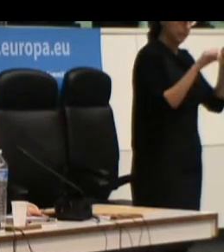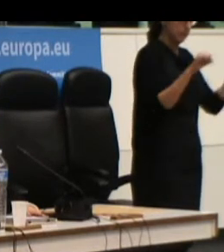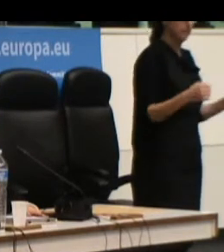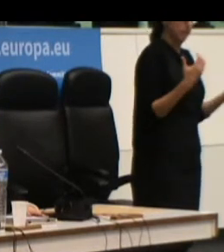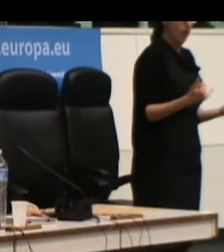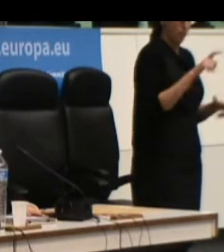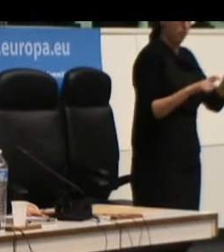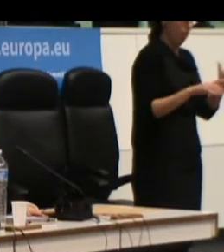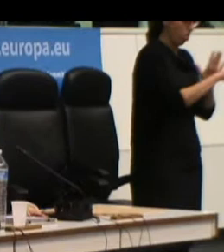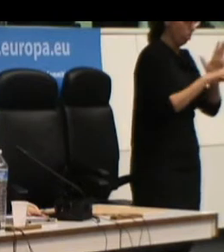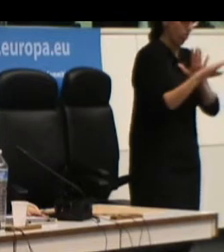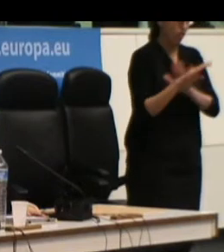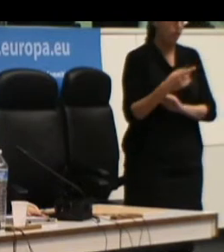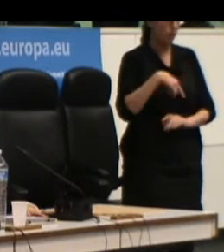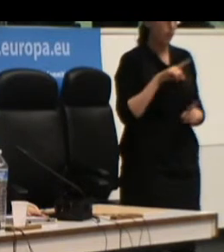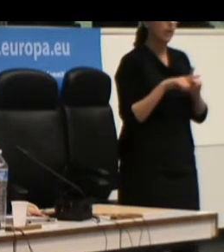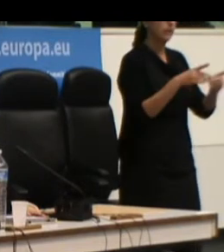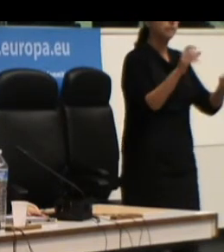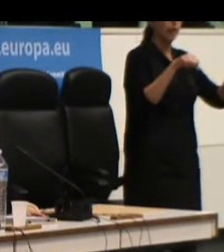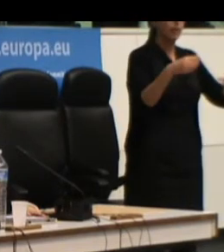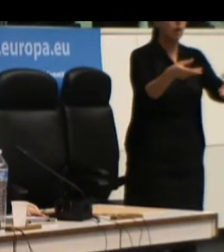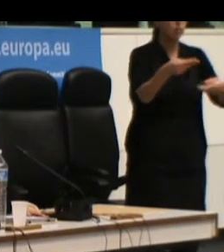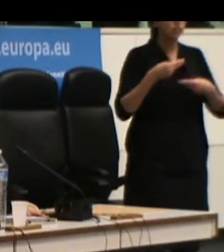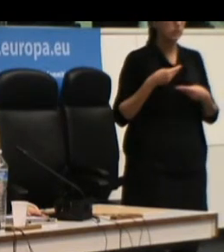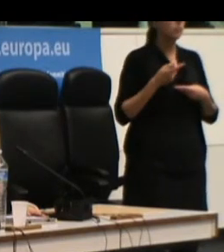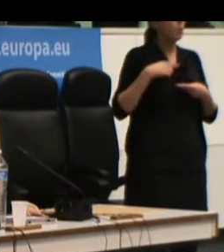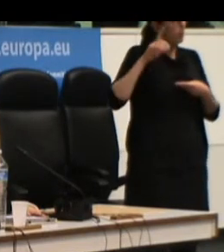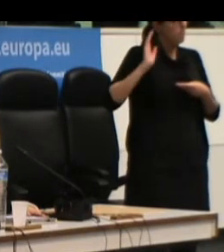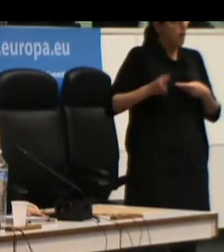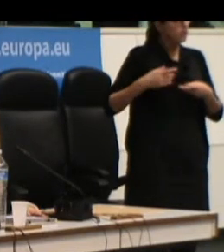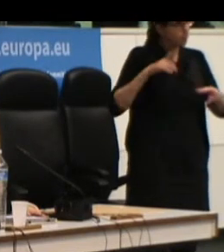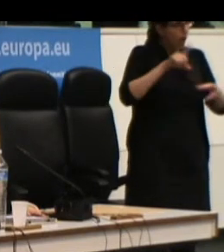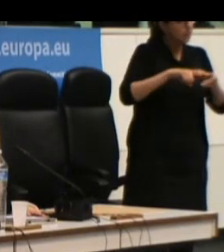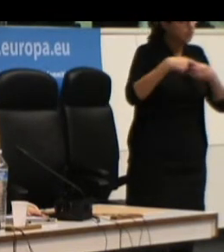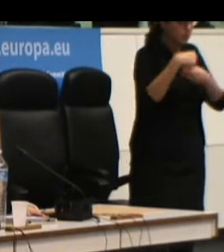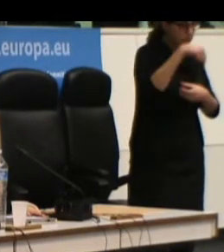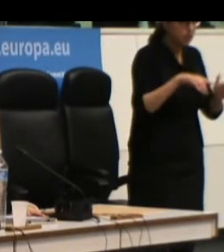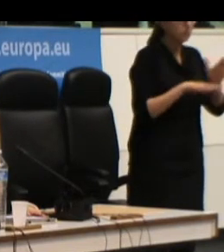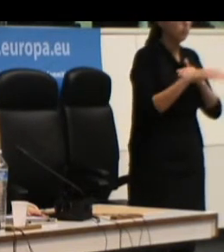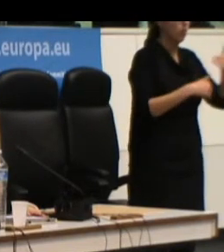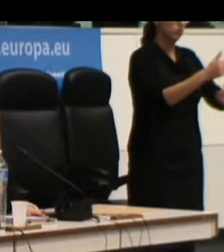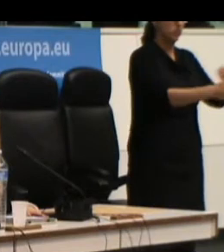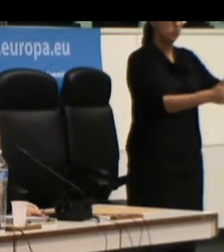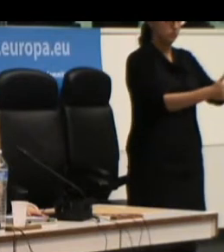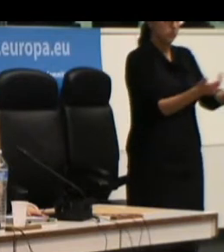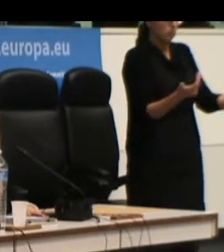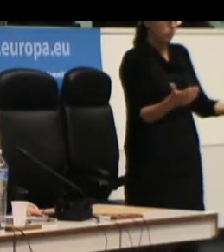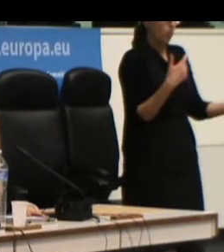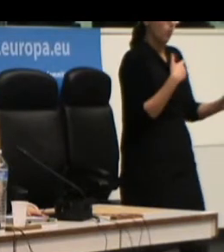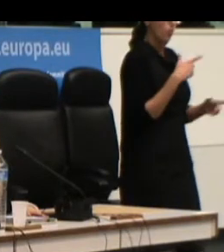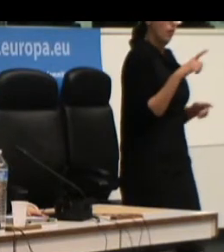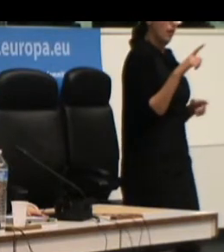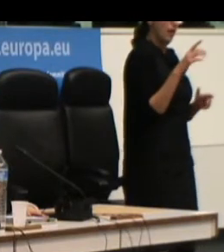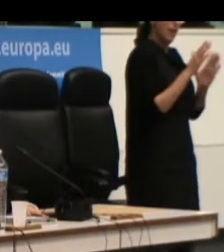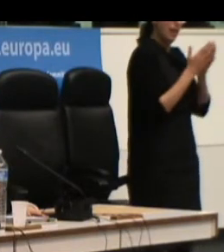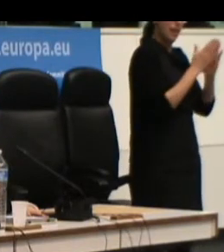us. We feel that we are the recipients rather than the participants in this development process. And so the Library